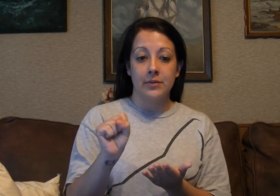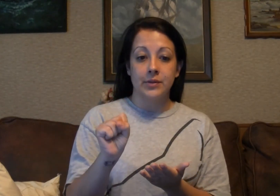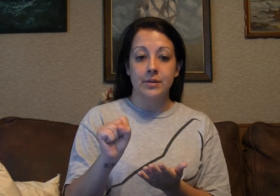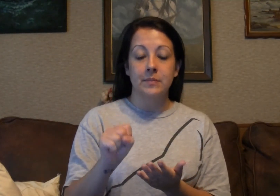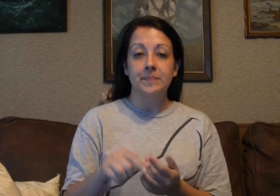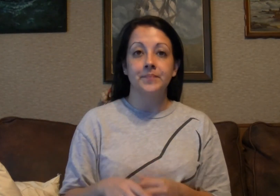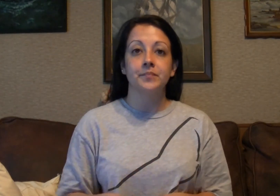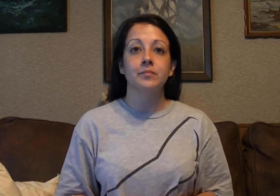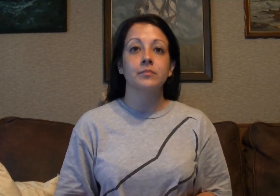fails.